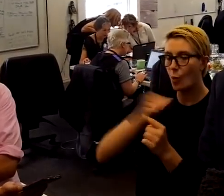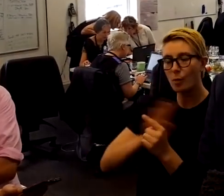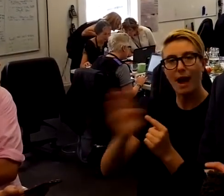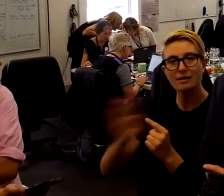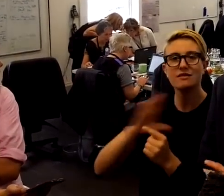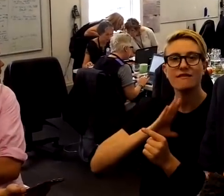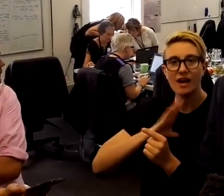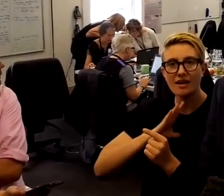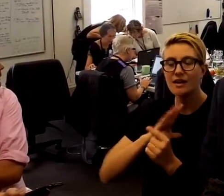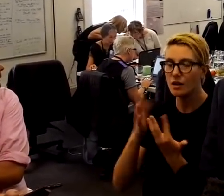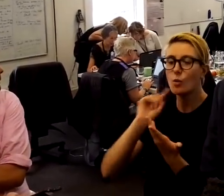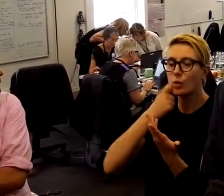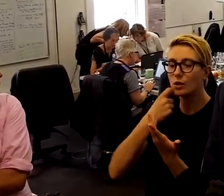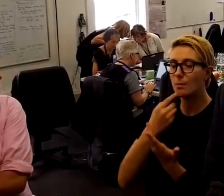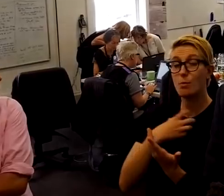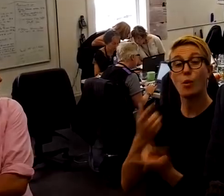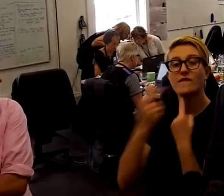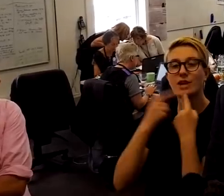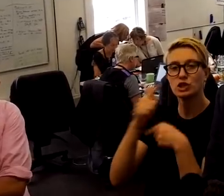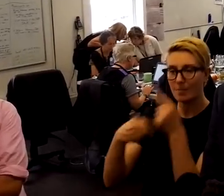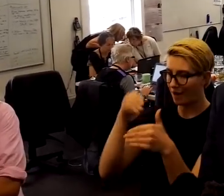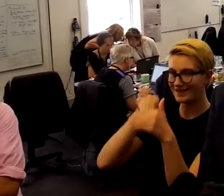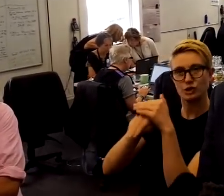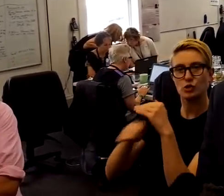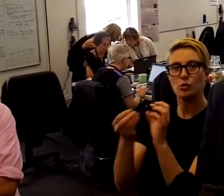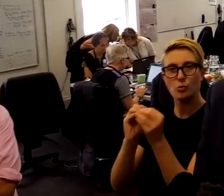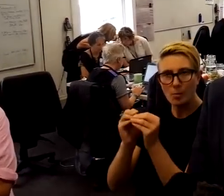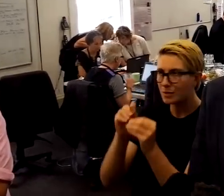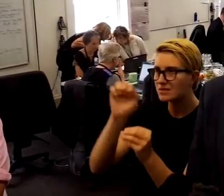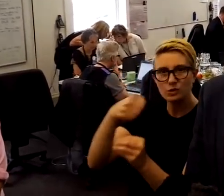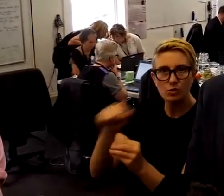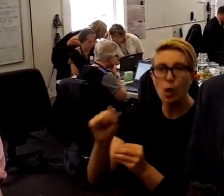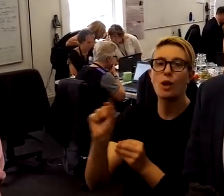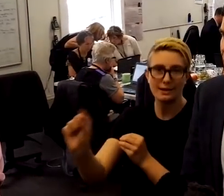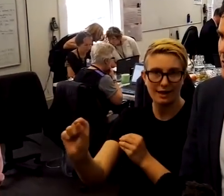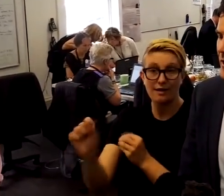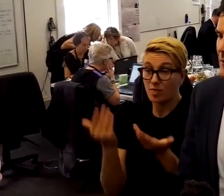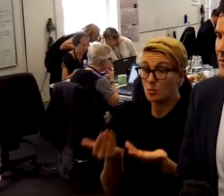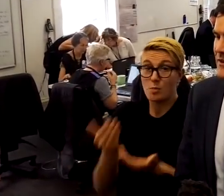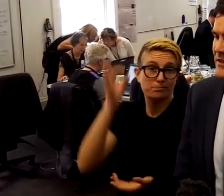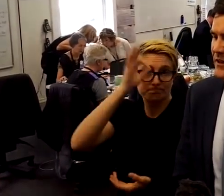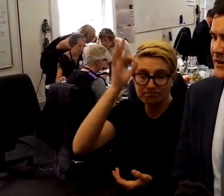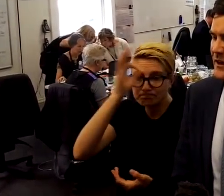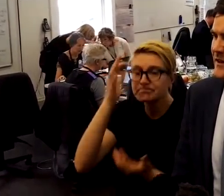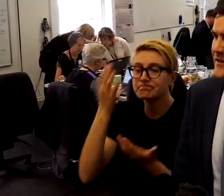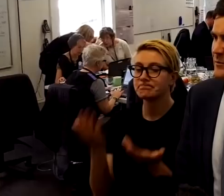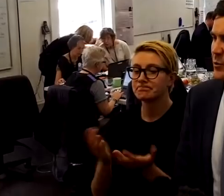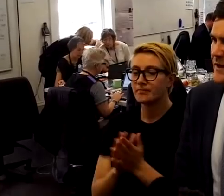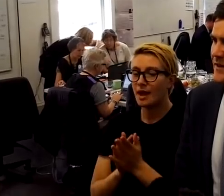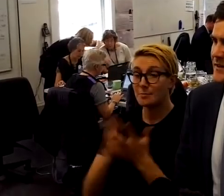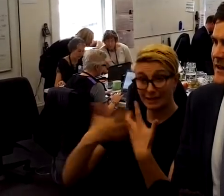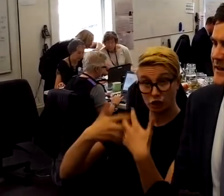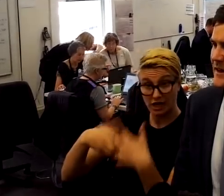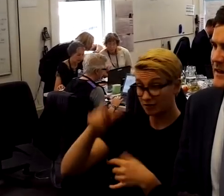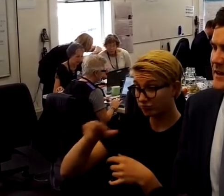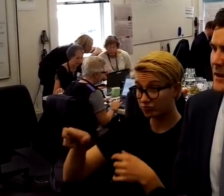information around any internal effects for that building, and at the moment we simply don't know. The engineering assessment will